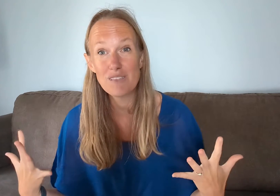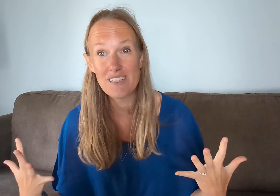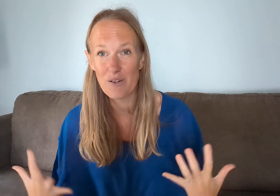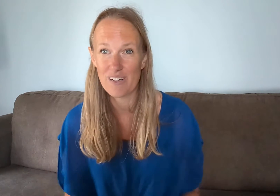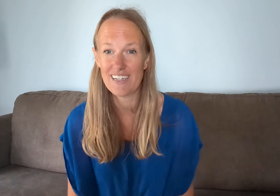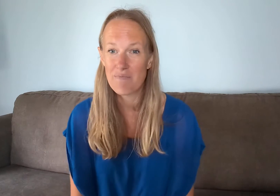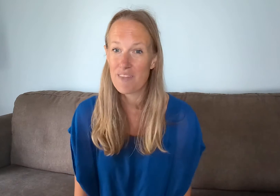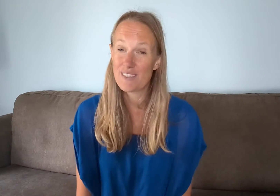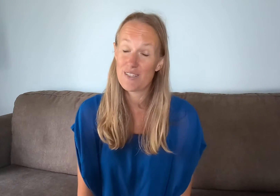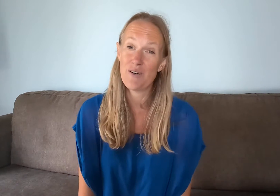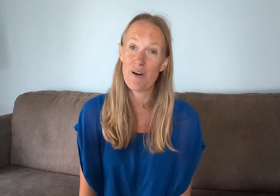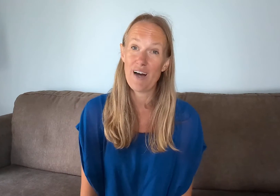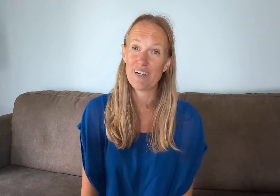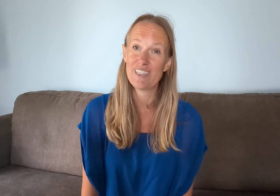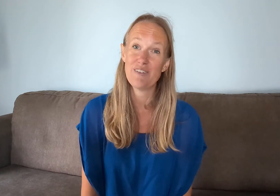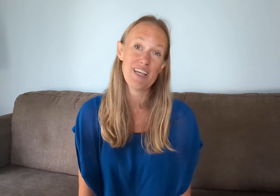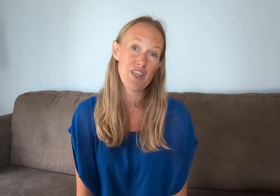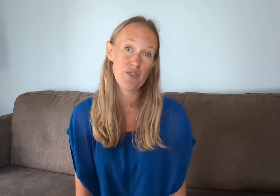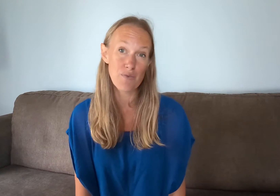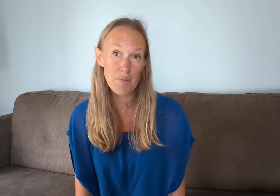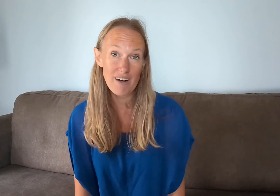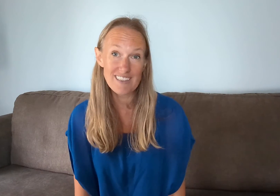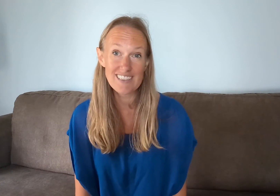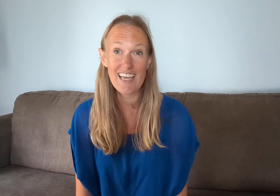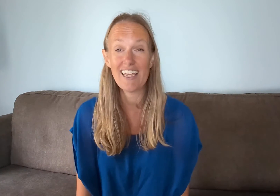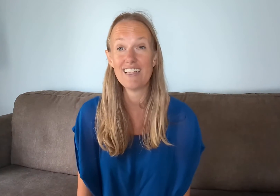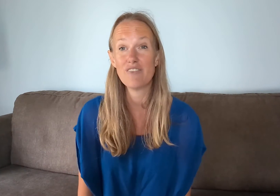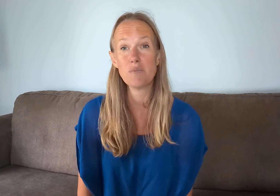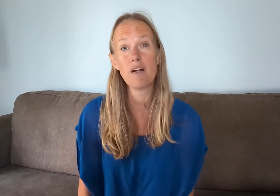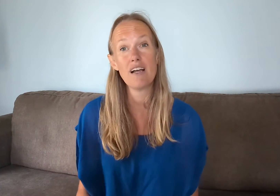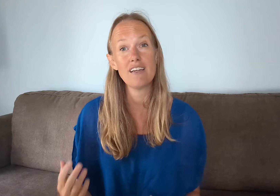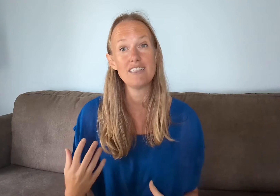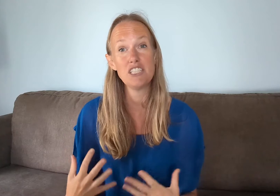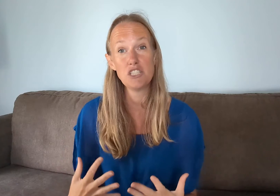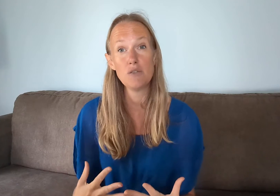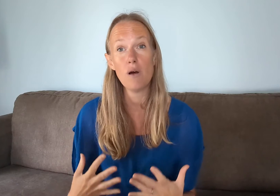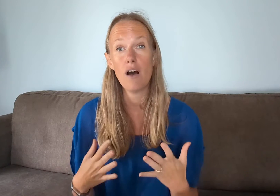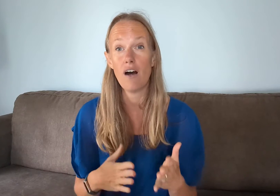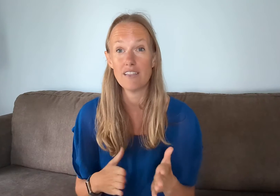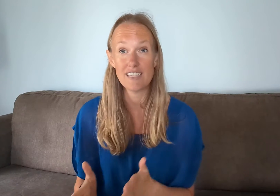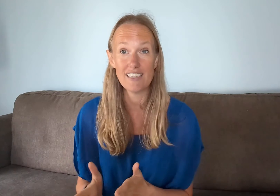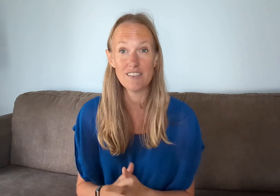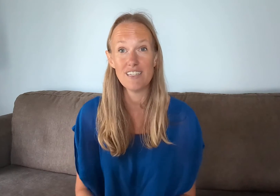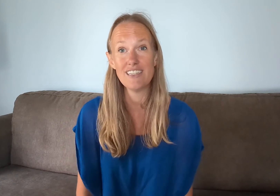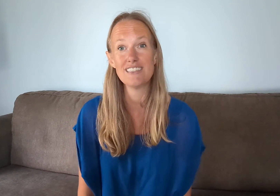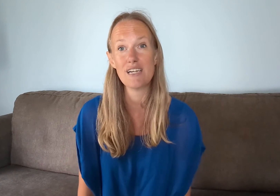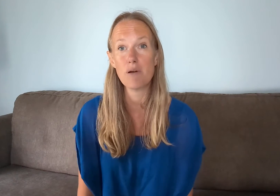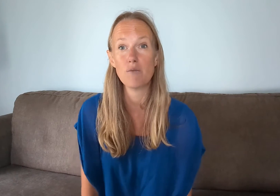to the Lord. So we're going to do it in 3 parts, and the first part I'm going to teach you all the signs you need. The second part we'll